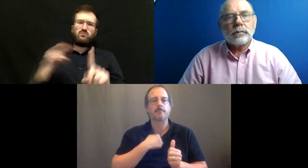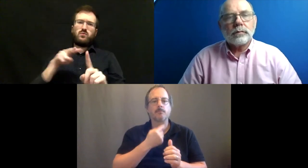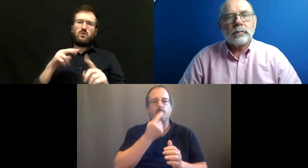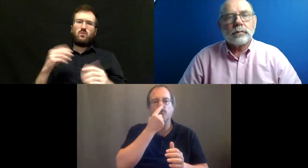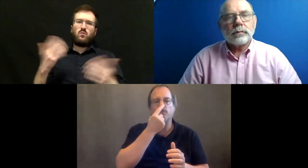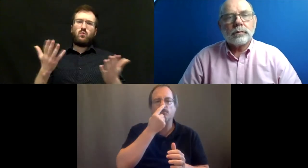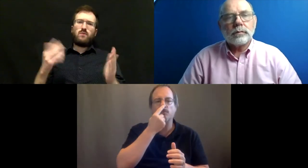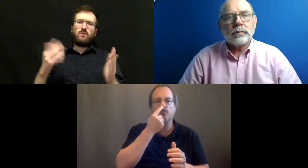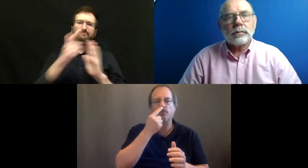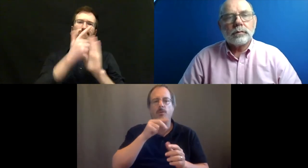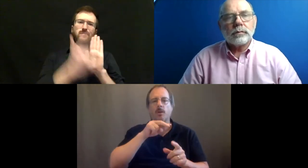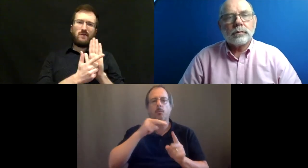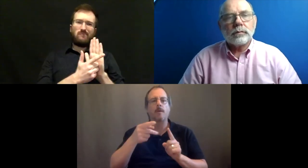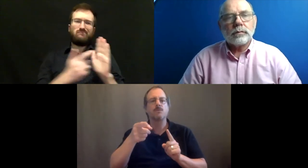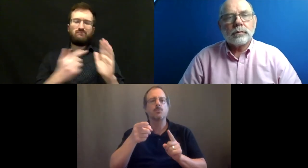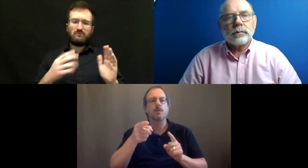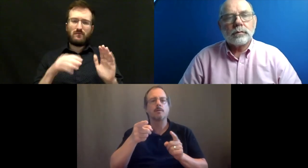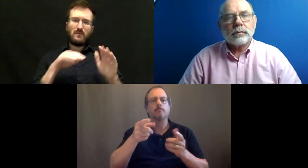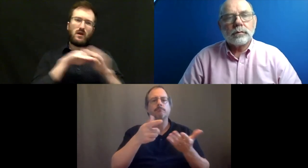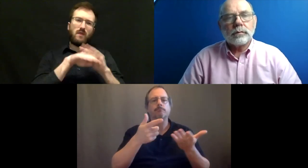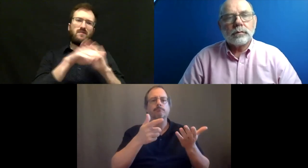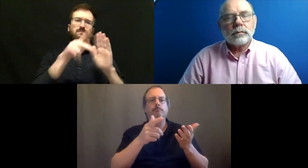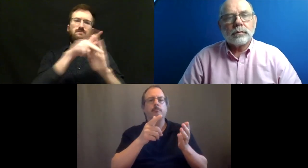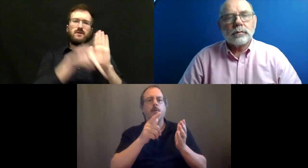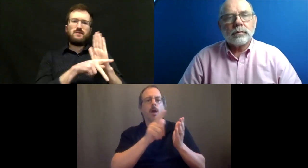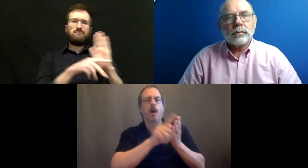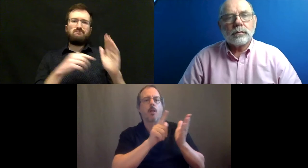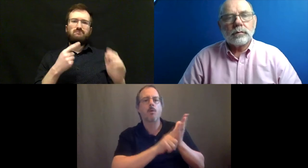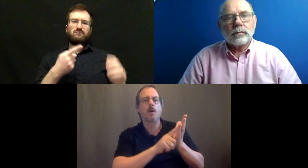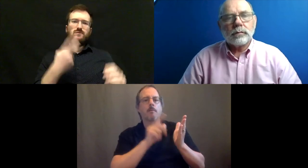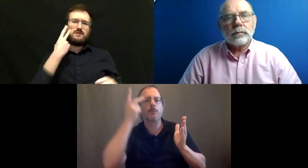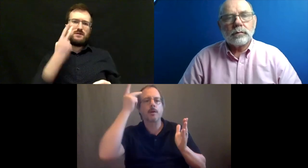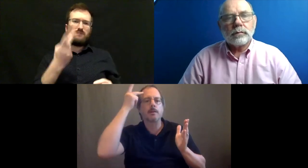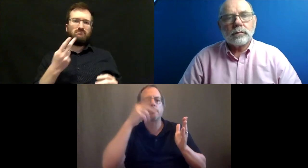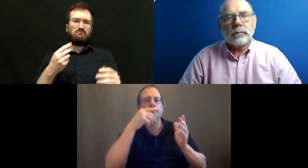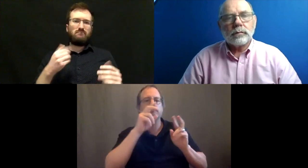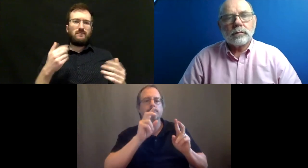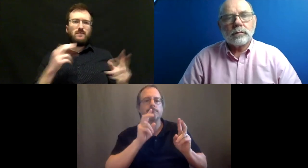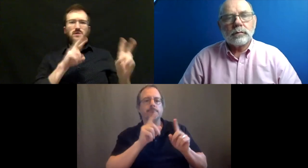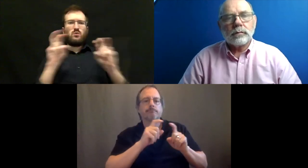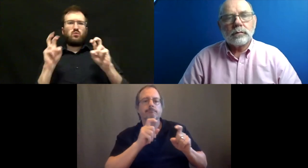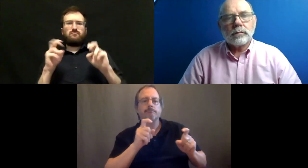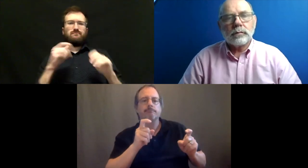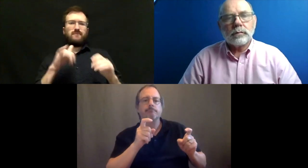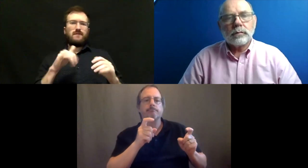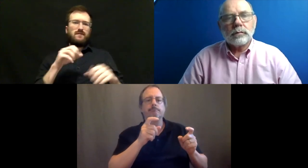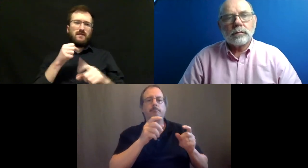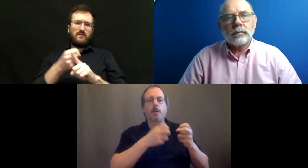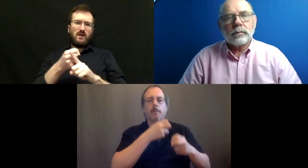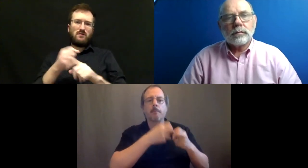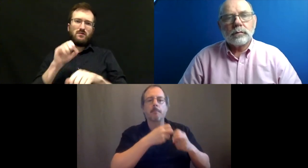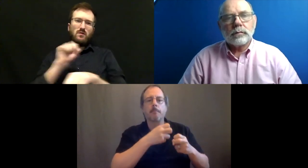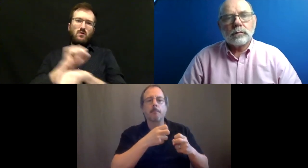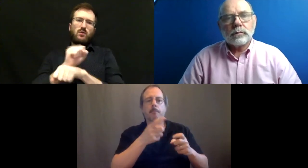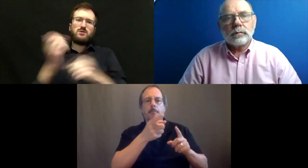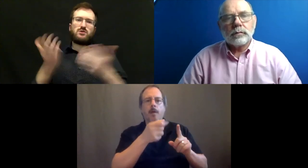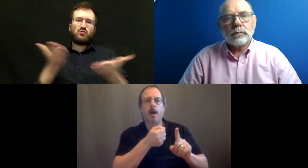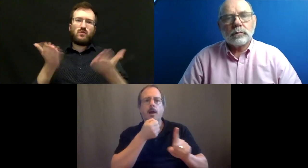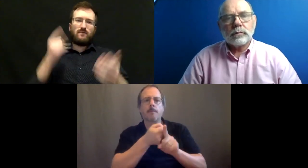Now I'd like to better understand your perspective on employment about legislation and any issues that you